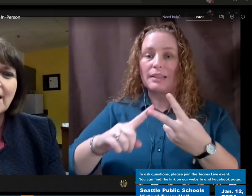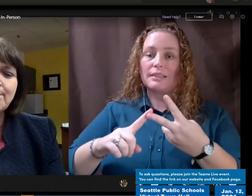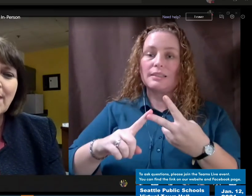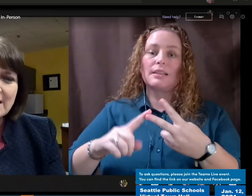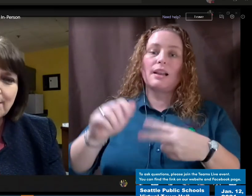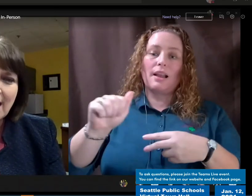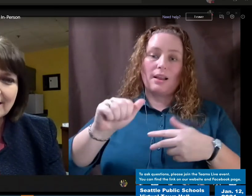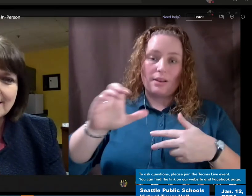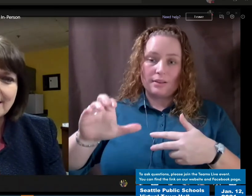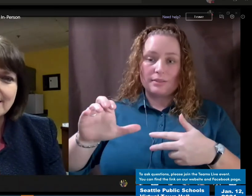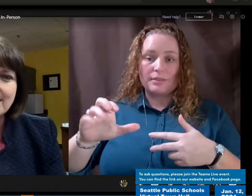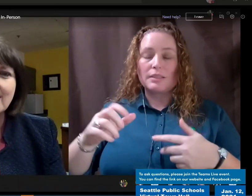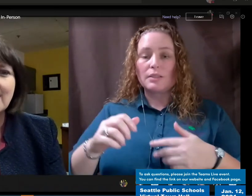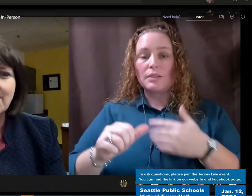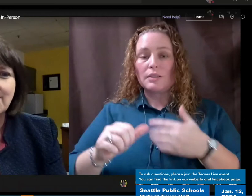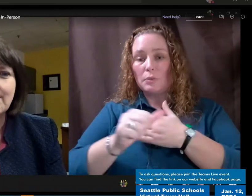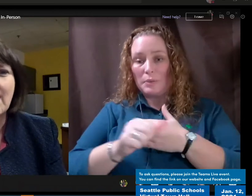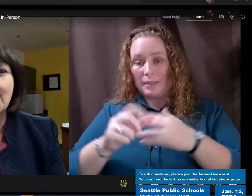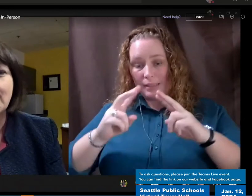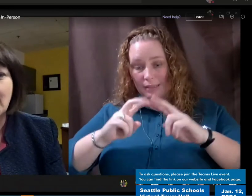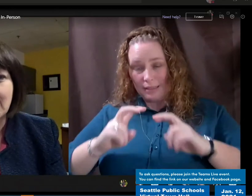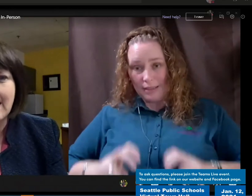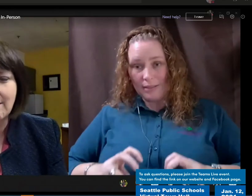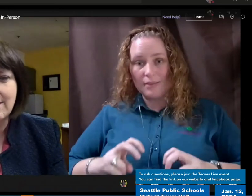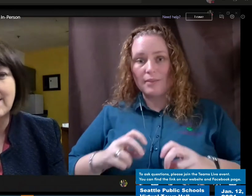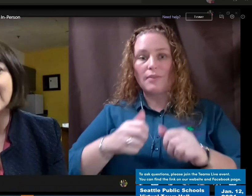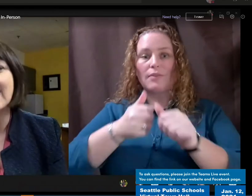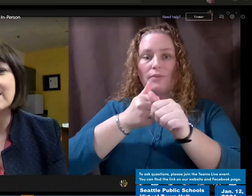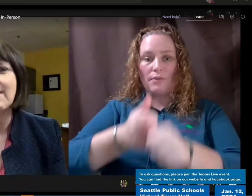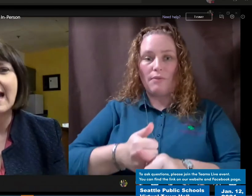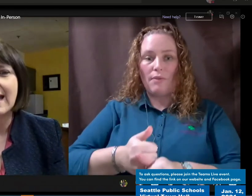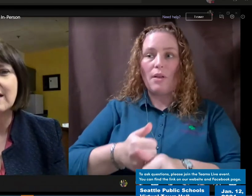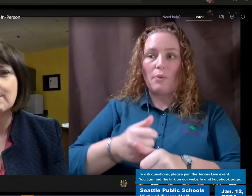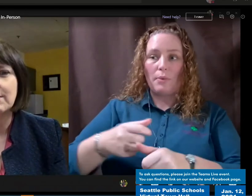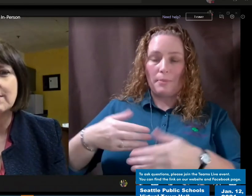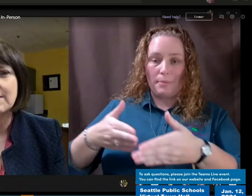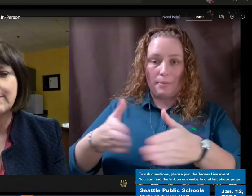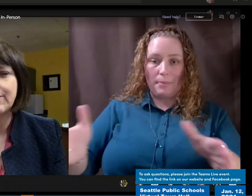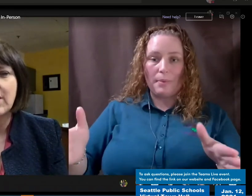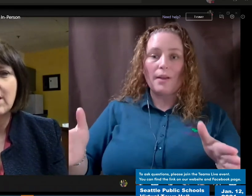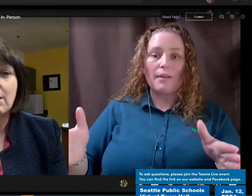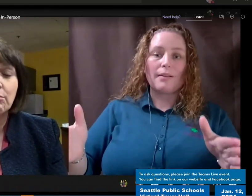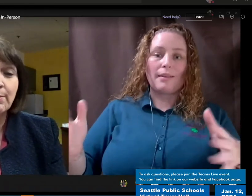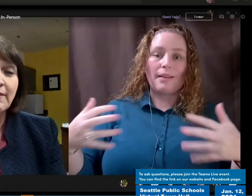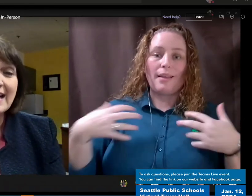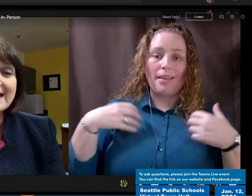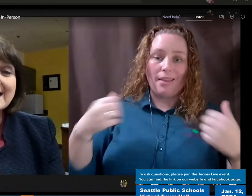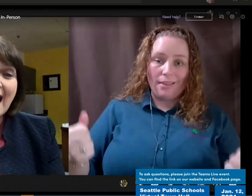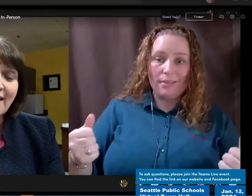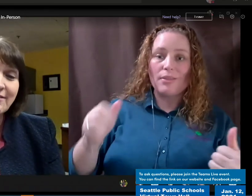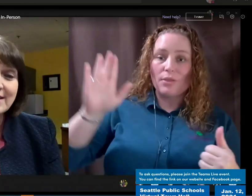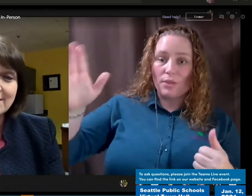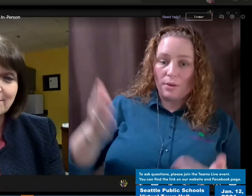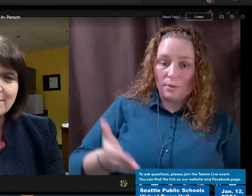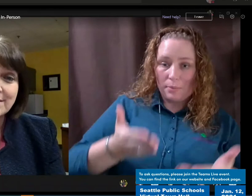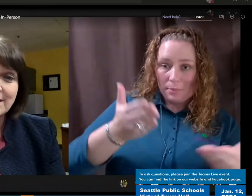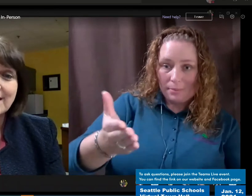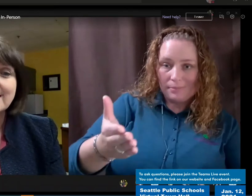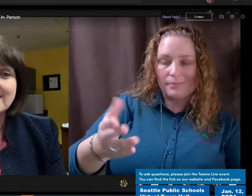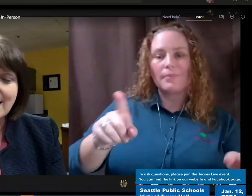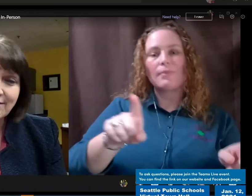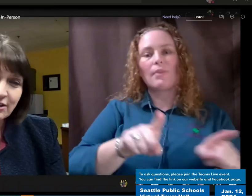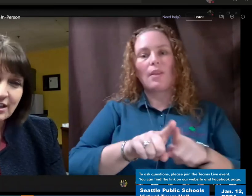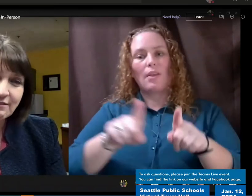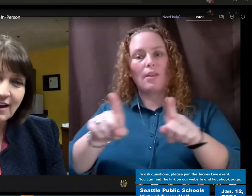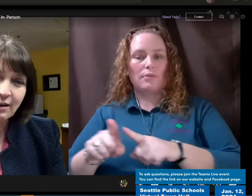on best practices identified by public health and HVAC experts. We're providing staff and students